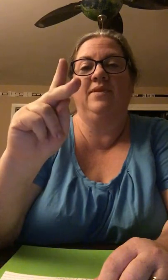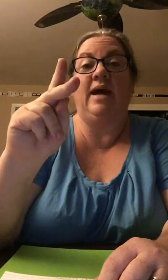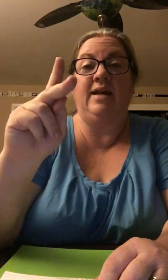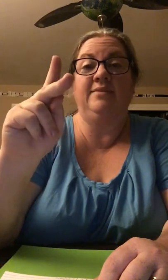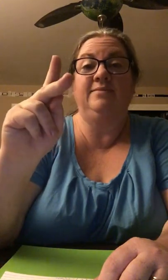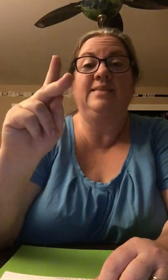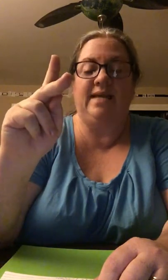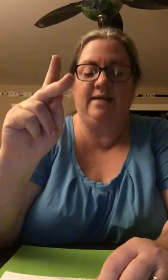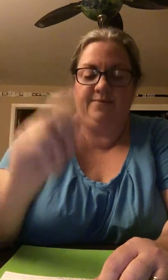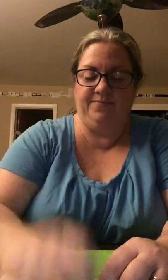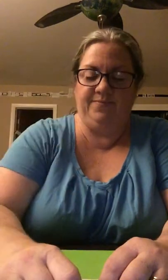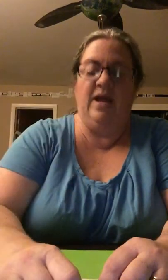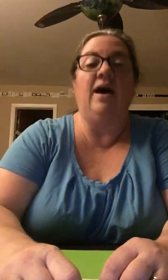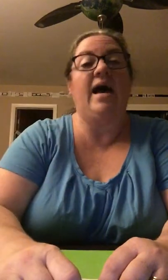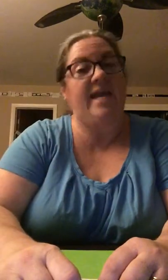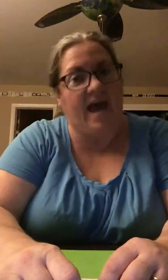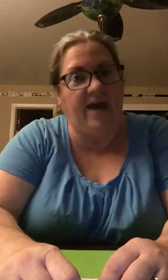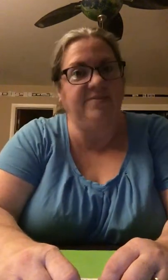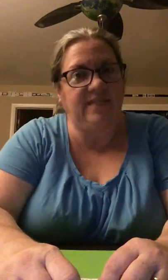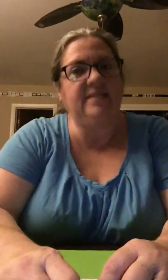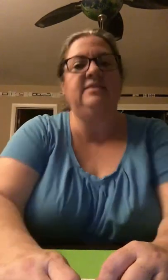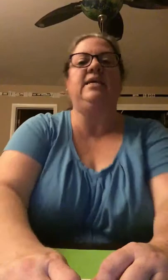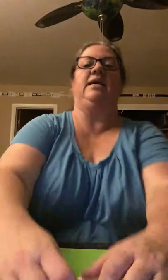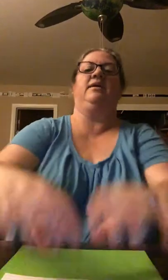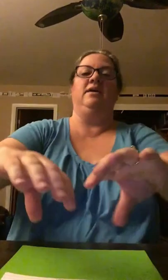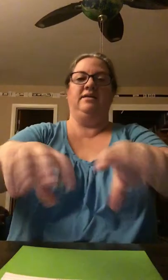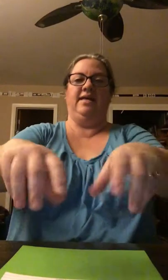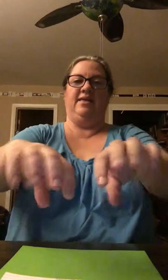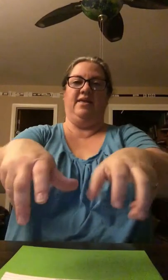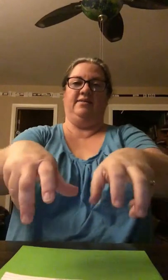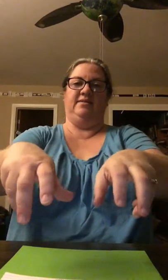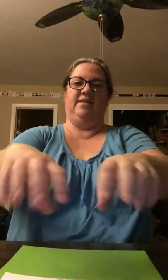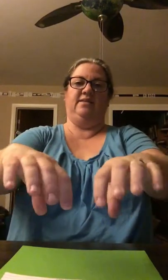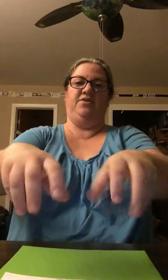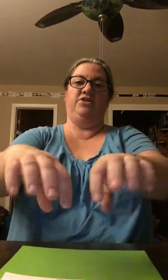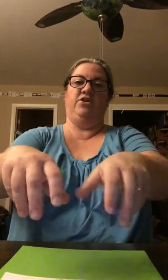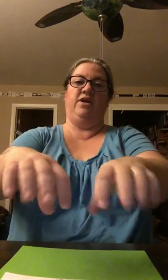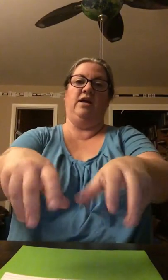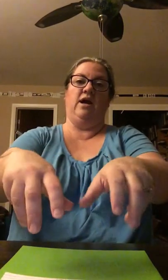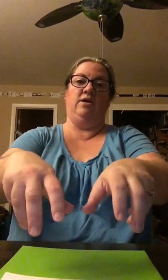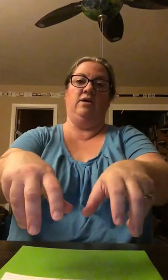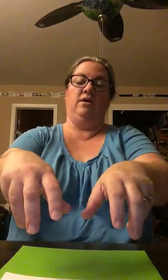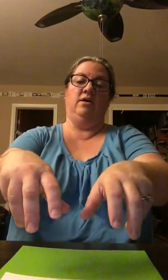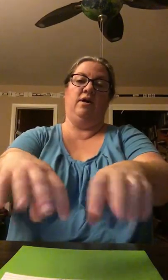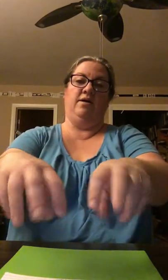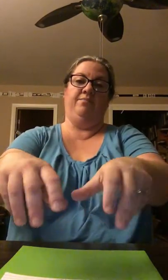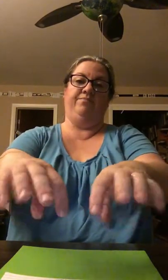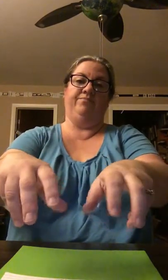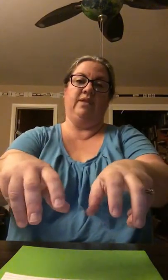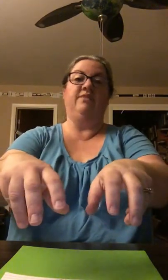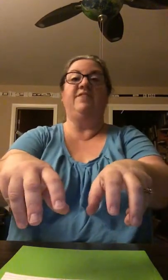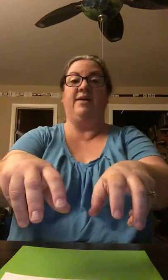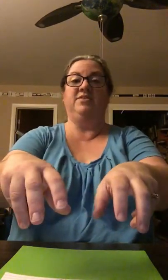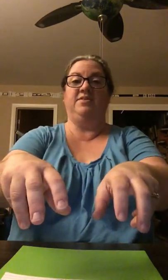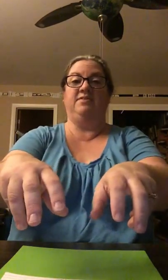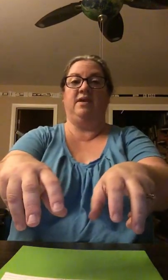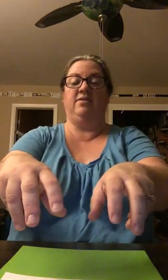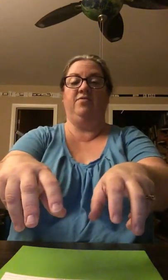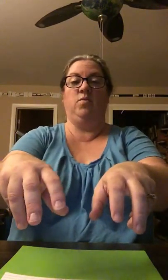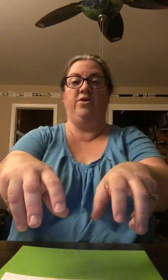Got it? Sink. I have seen sink like this, as if you're turning on the valves on the sink for the water to